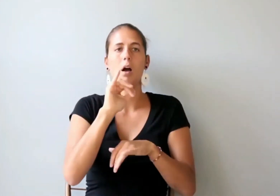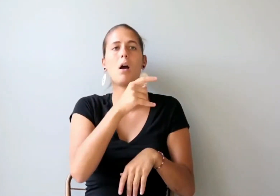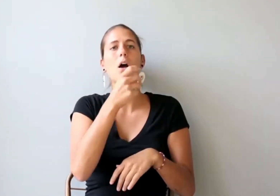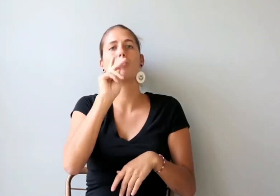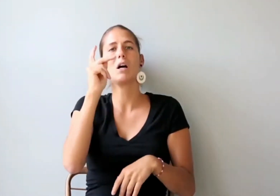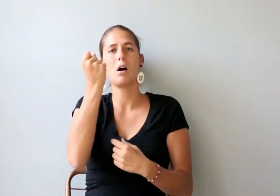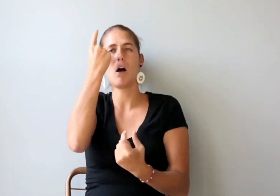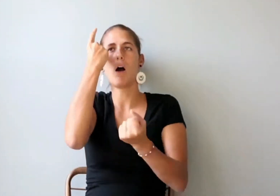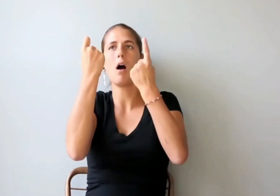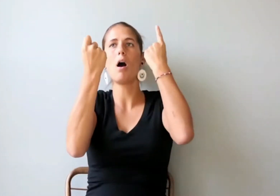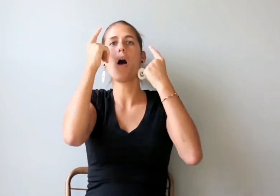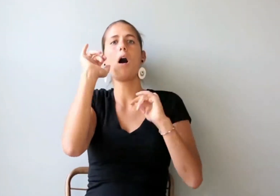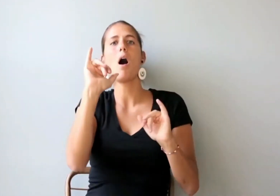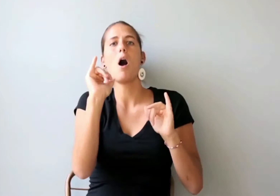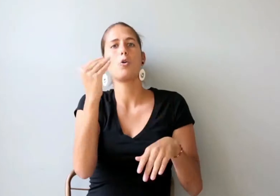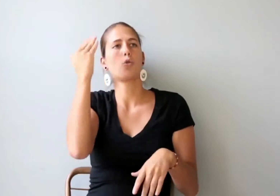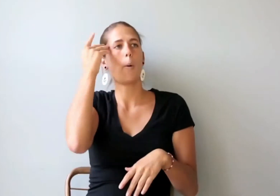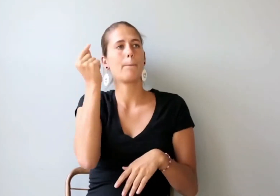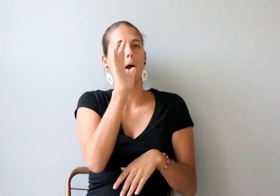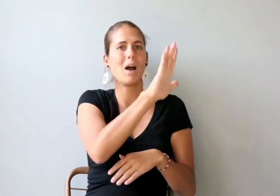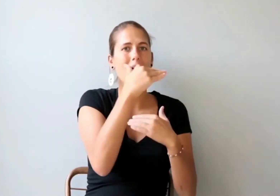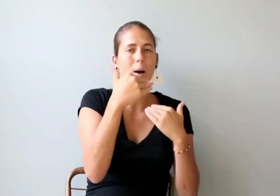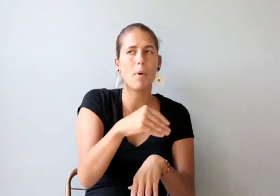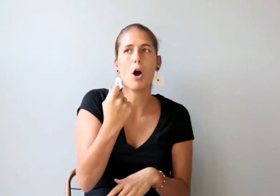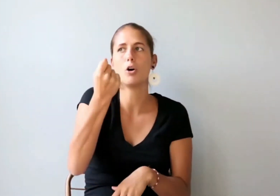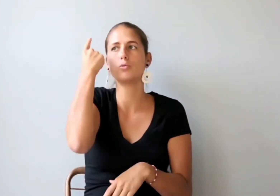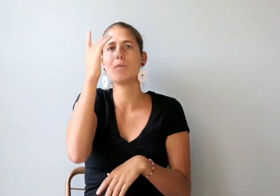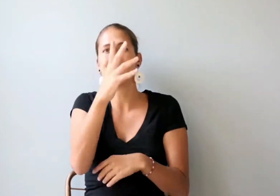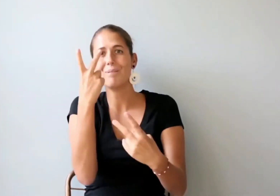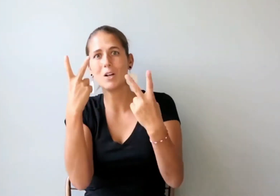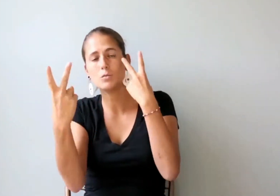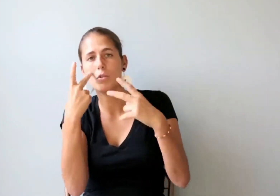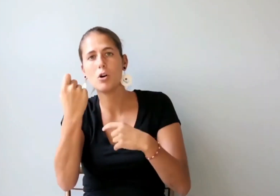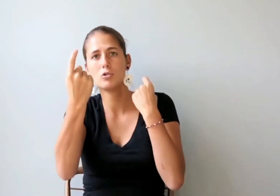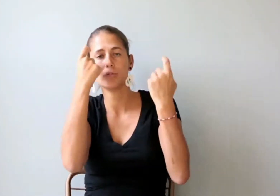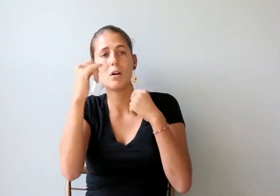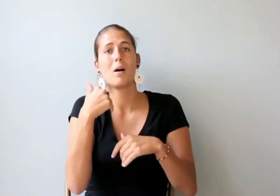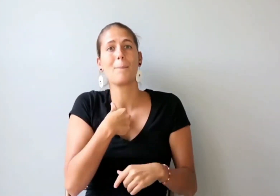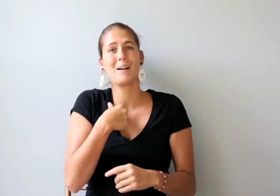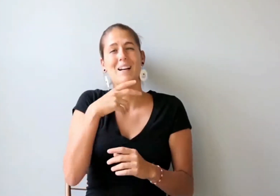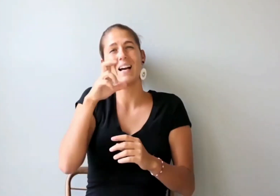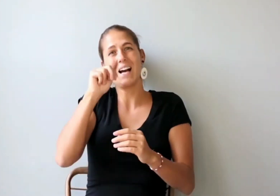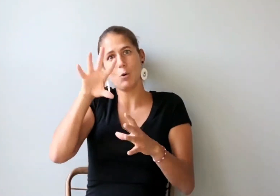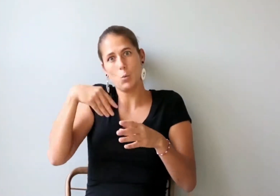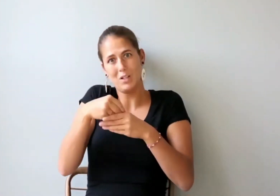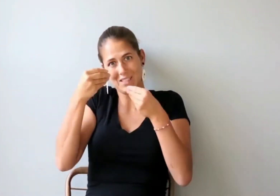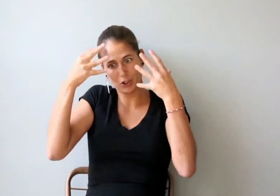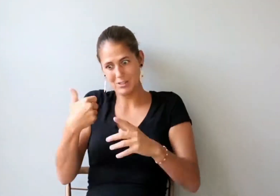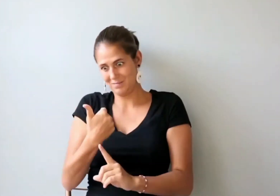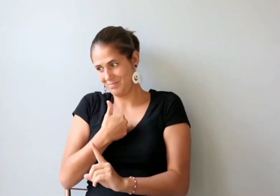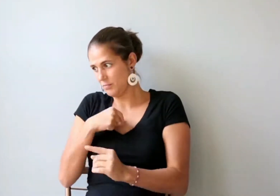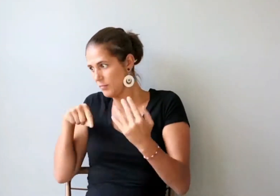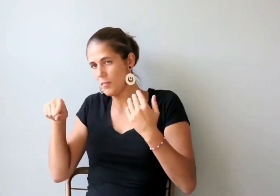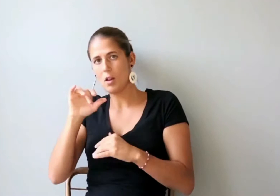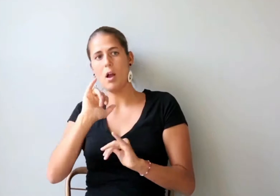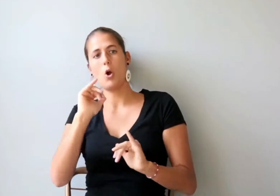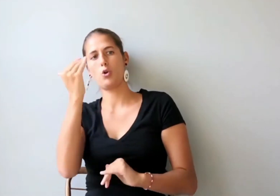She will also let them know if they need to stand or sit. This exercise helps her understand where